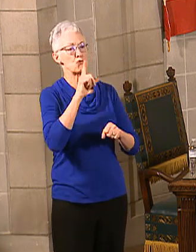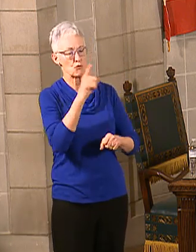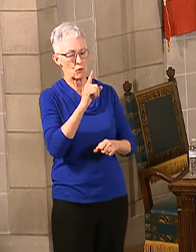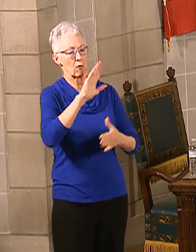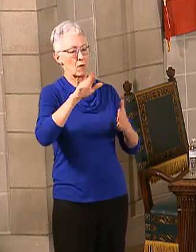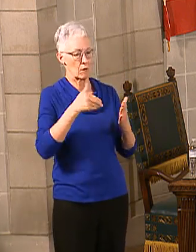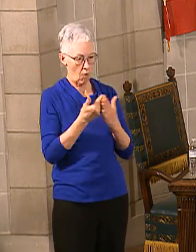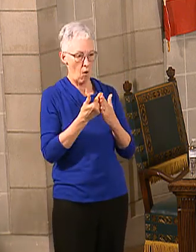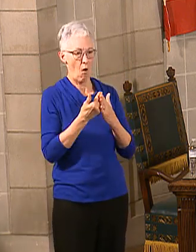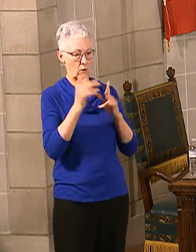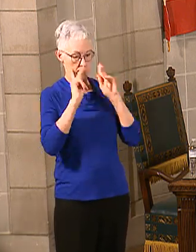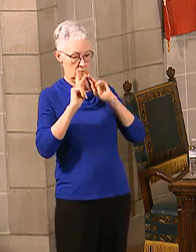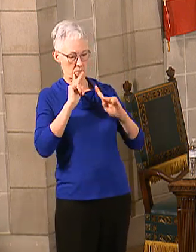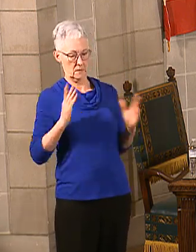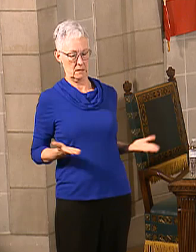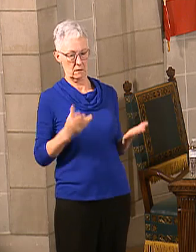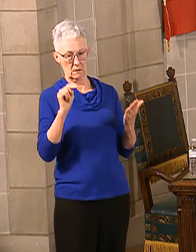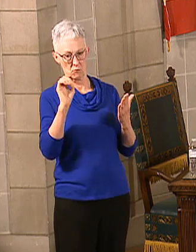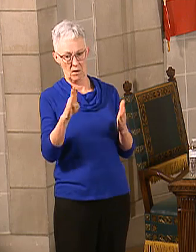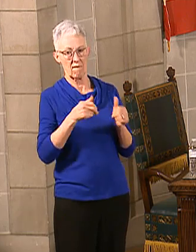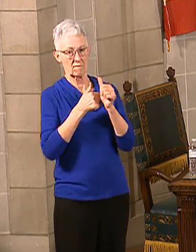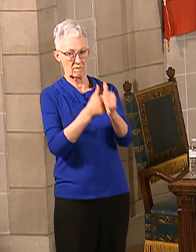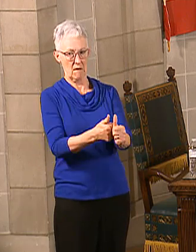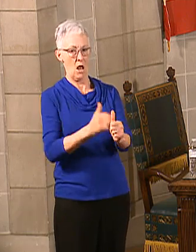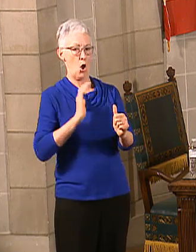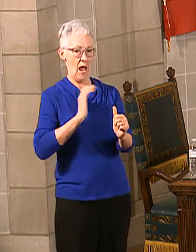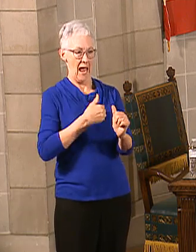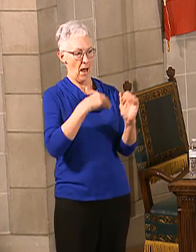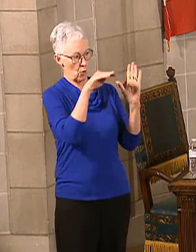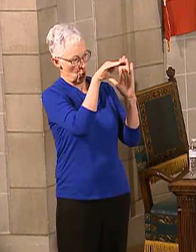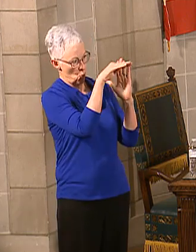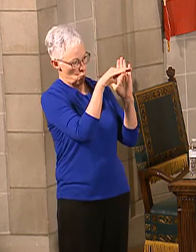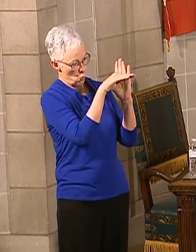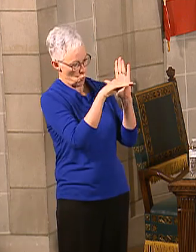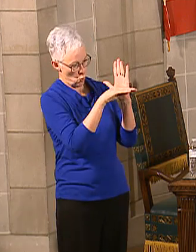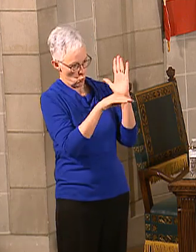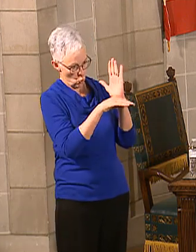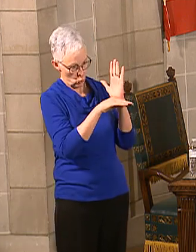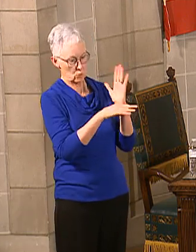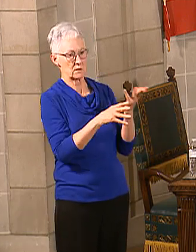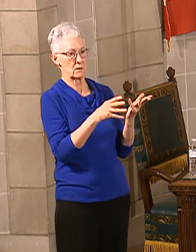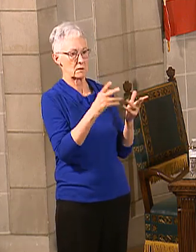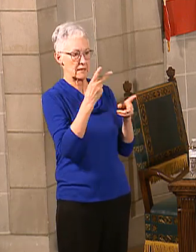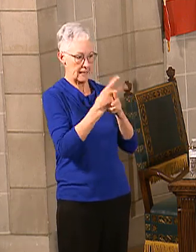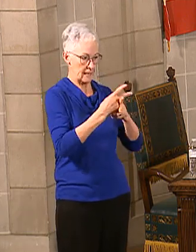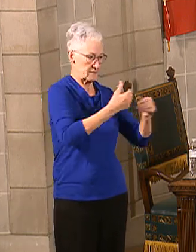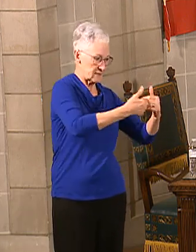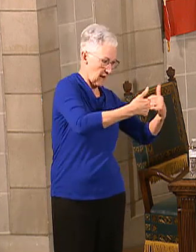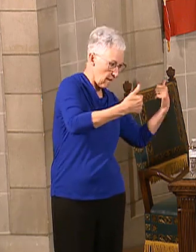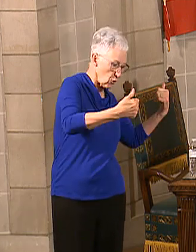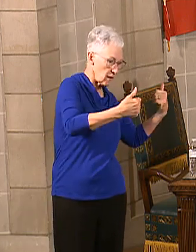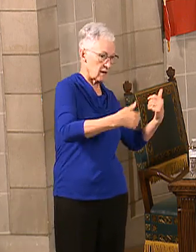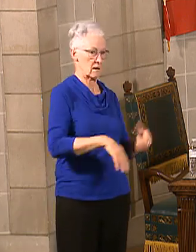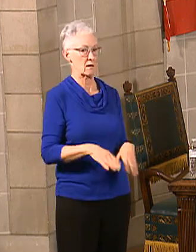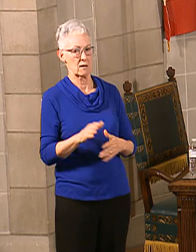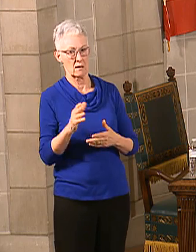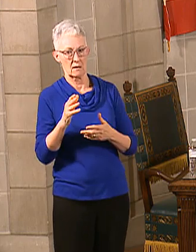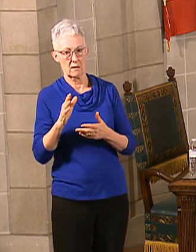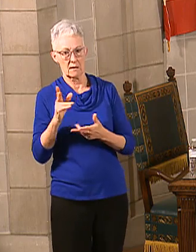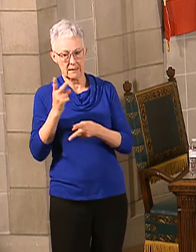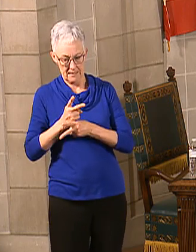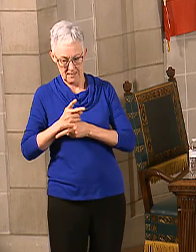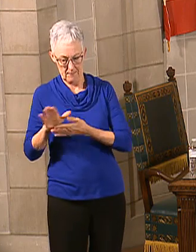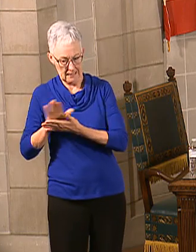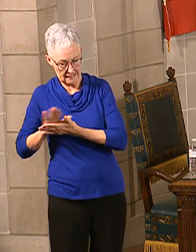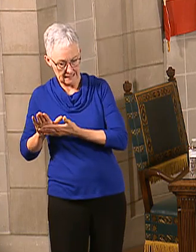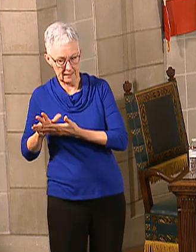with our physical distancing, social distancing, good hygiene guidelines that we're putting out there with regard to washing your hands, don't touch your face,